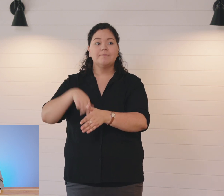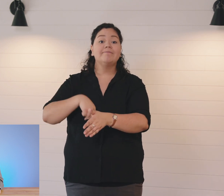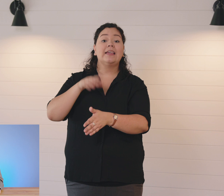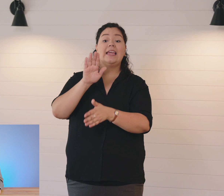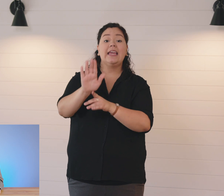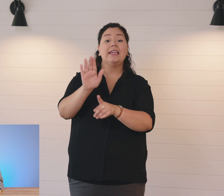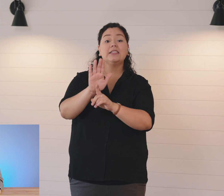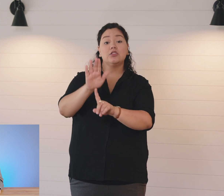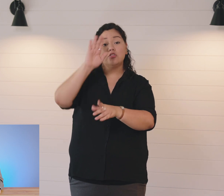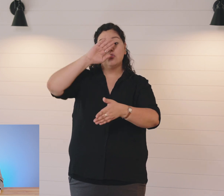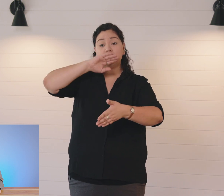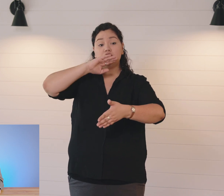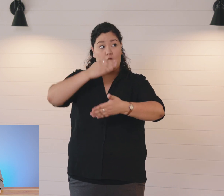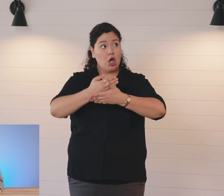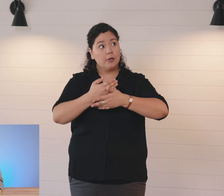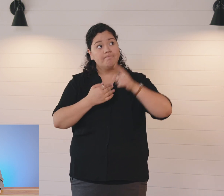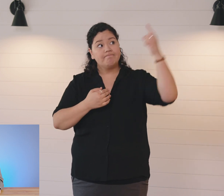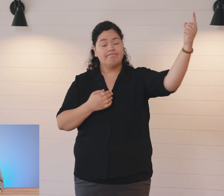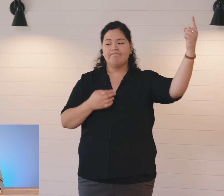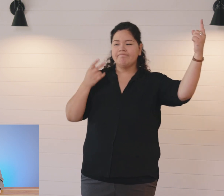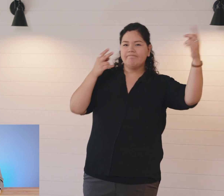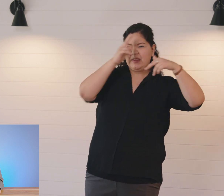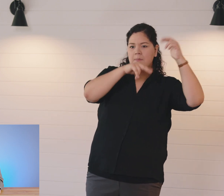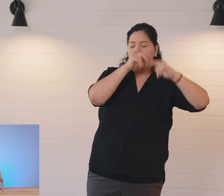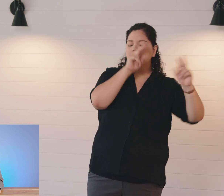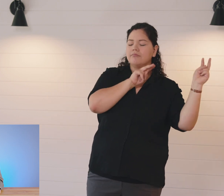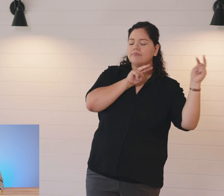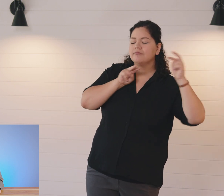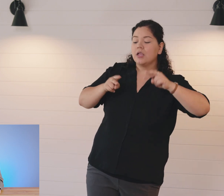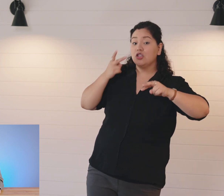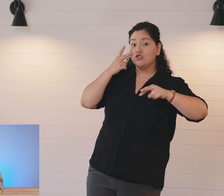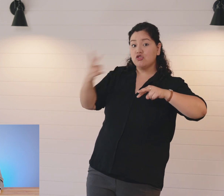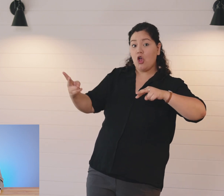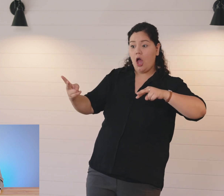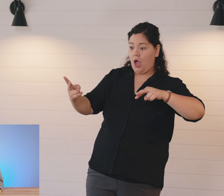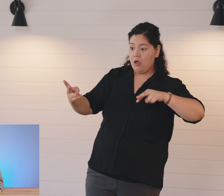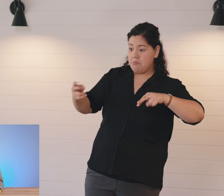Haman's daughter saw from a balcony where they lived,